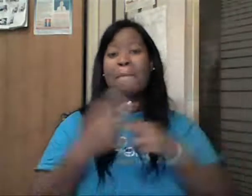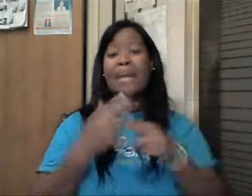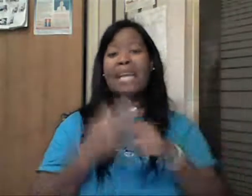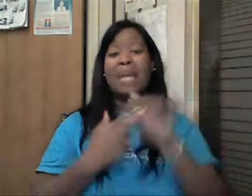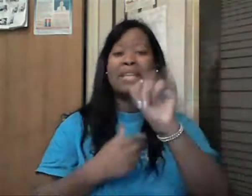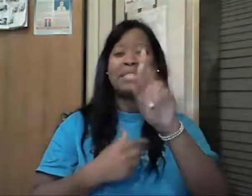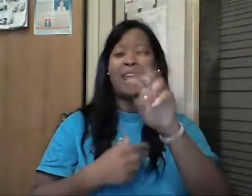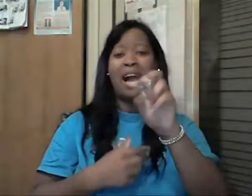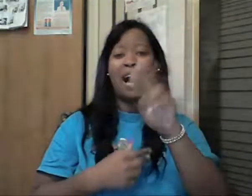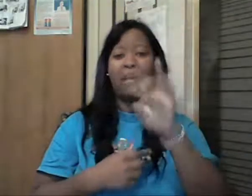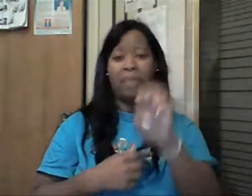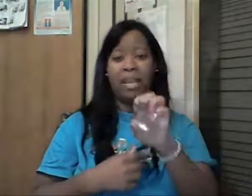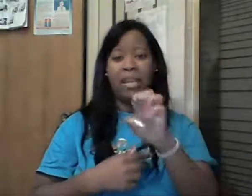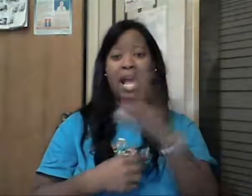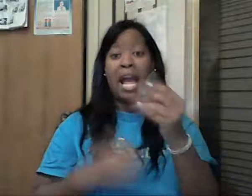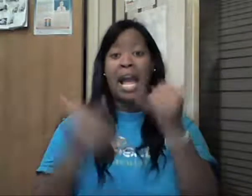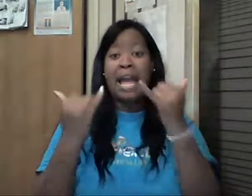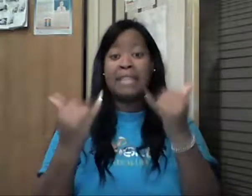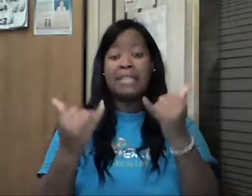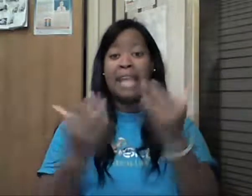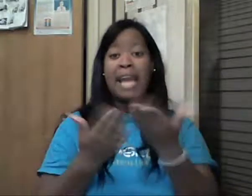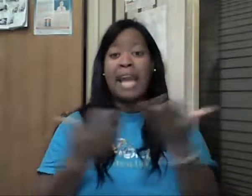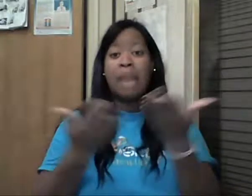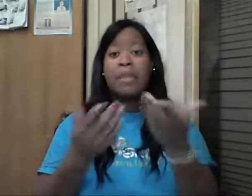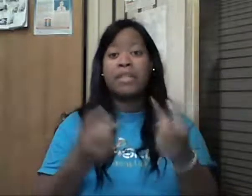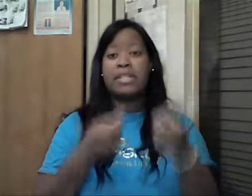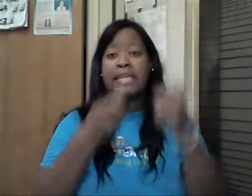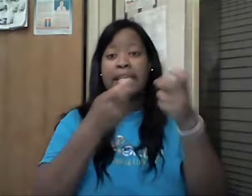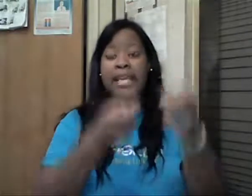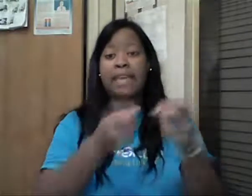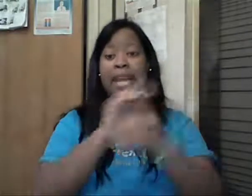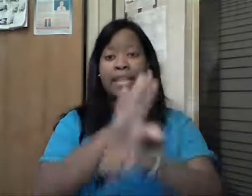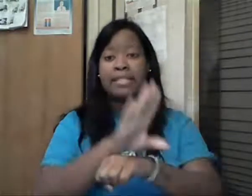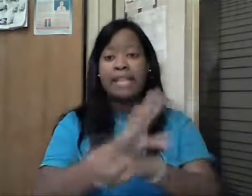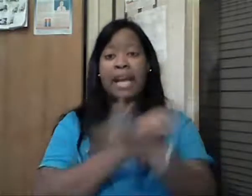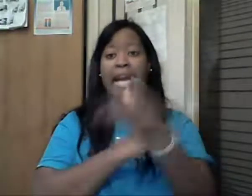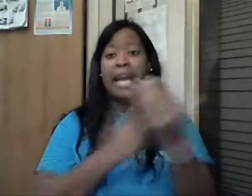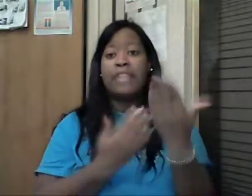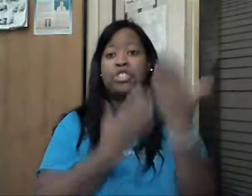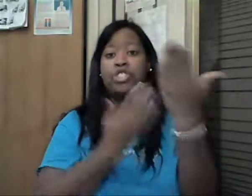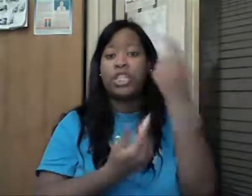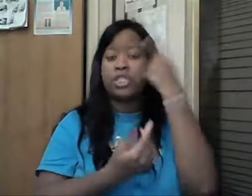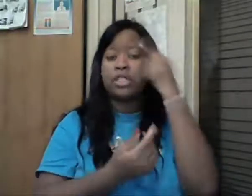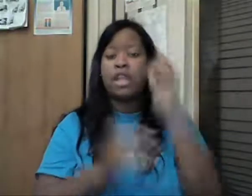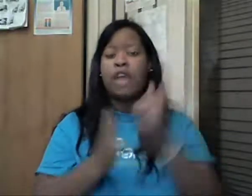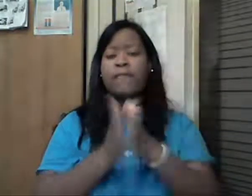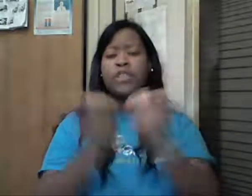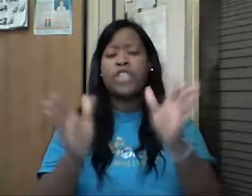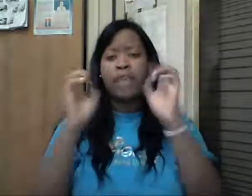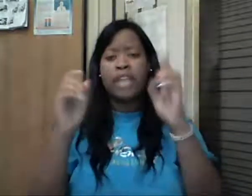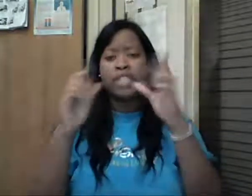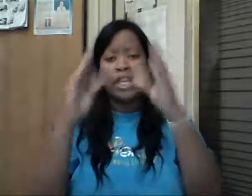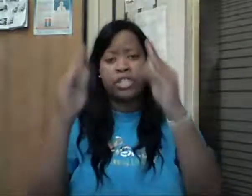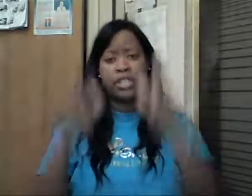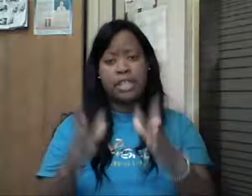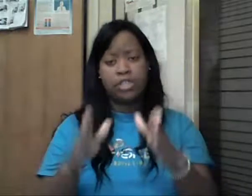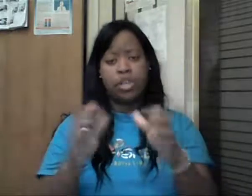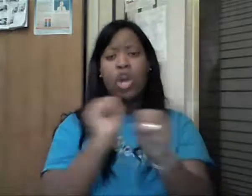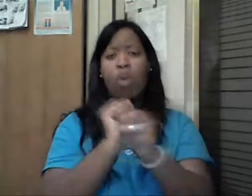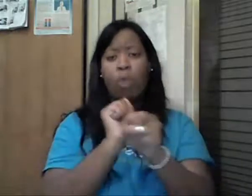My name is Irene, and today I'm here to give insight and suggestions for general education teachers